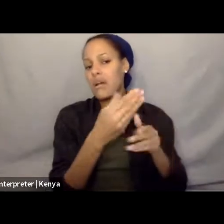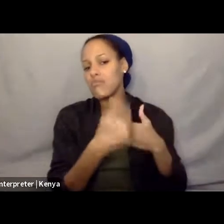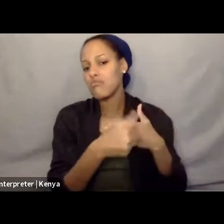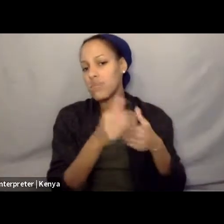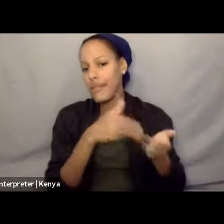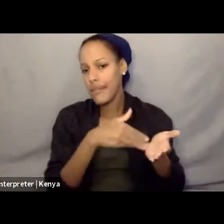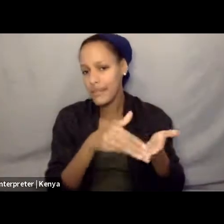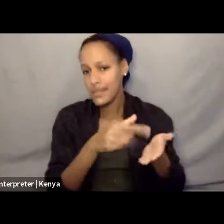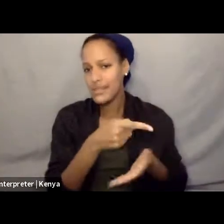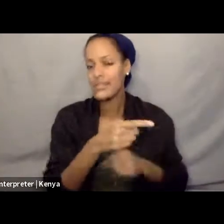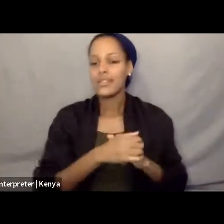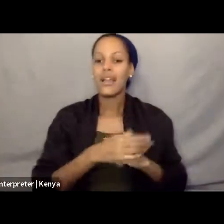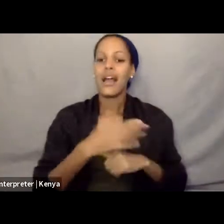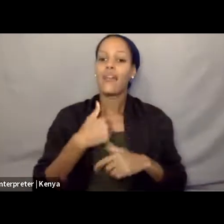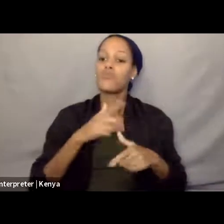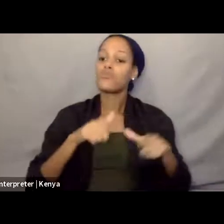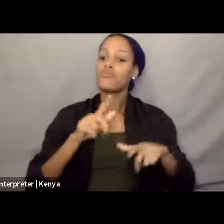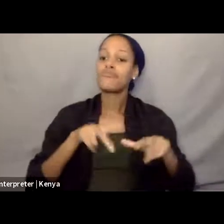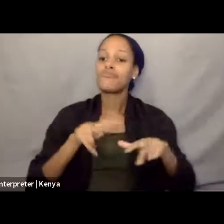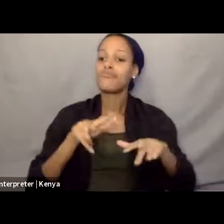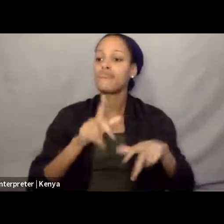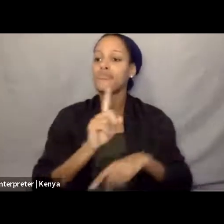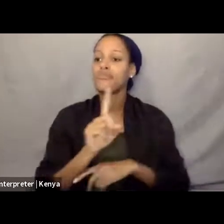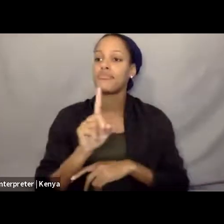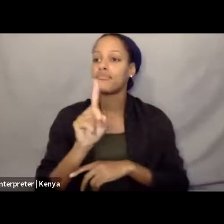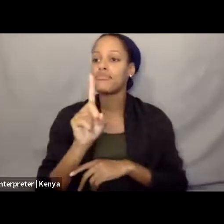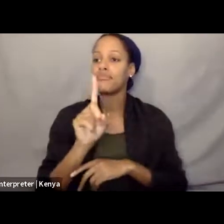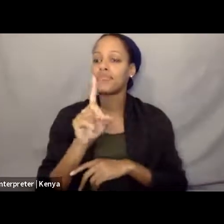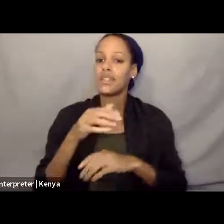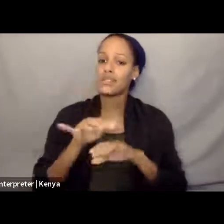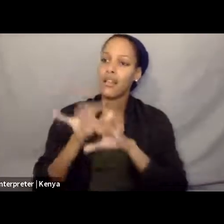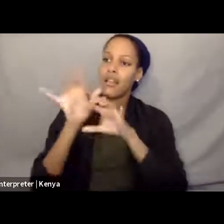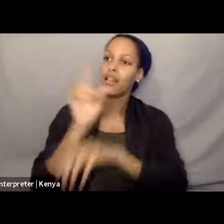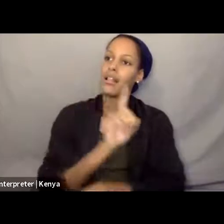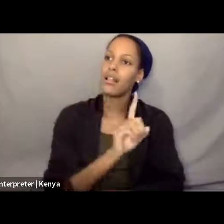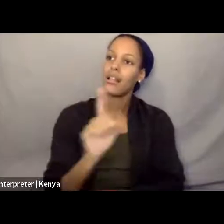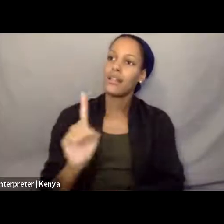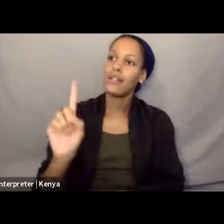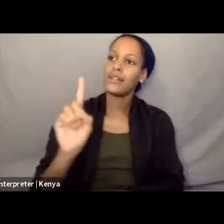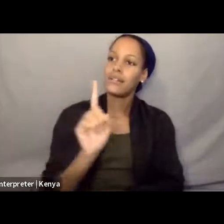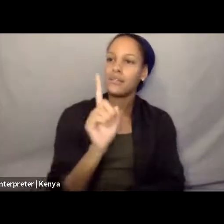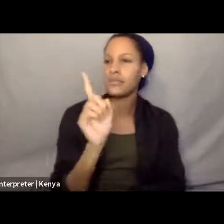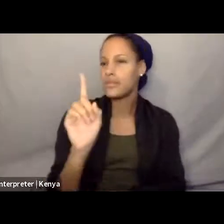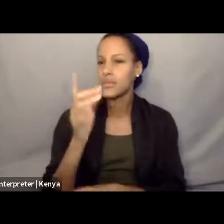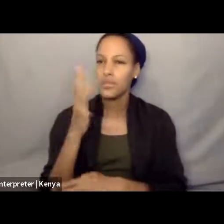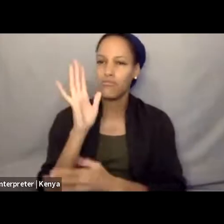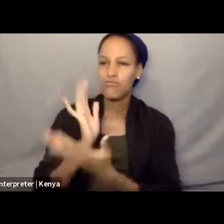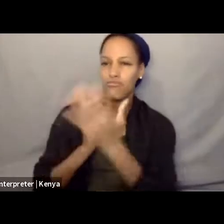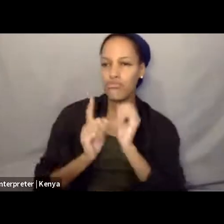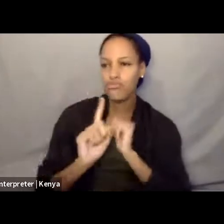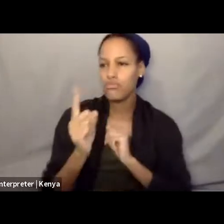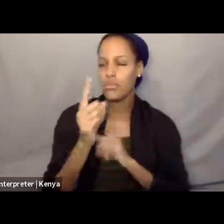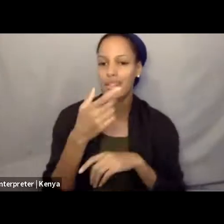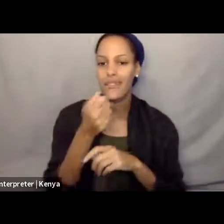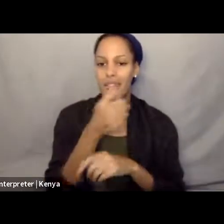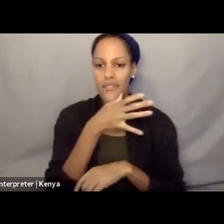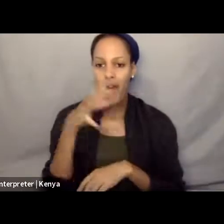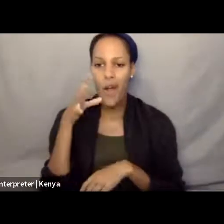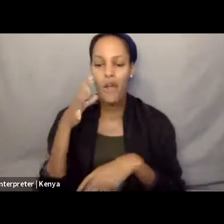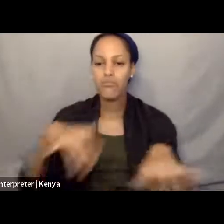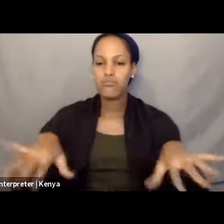And I was walking home up the hill, kind of through the woods, and then up through a couple farm fields, this